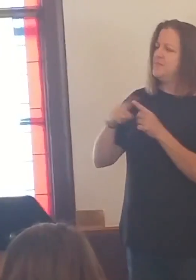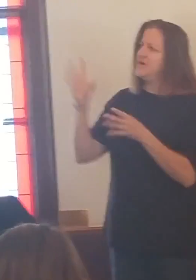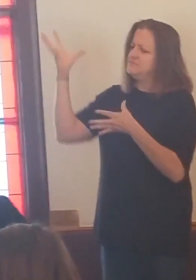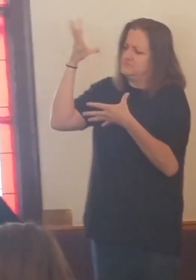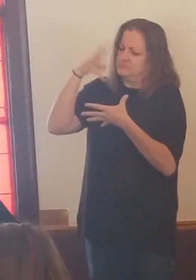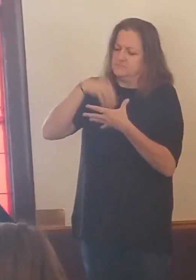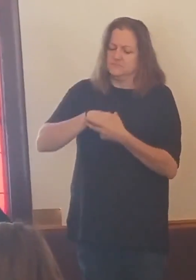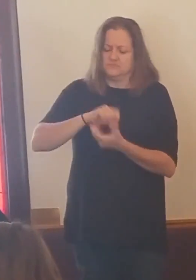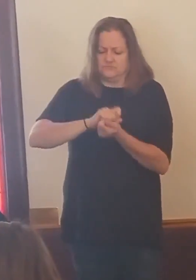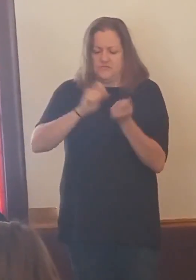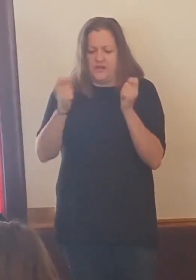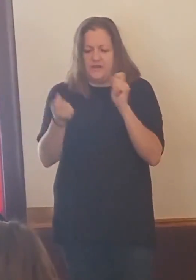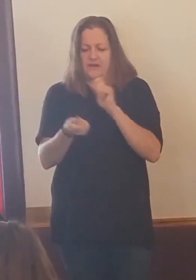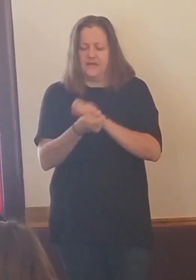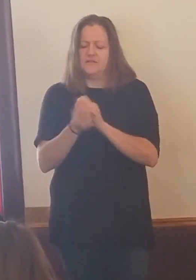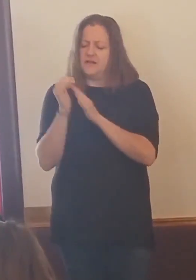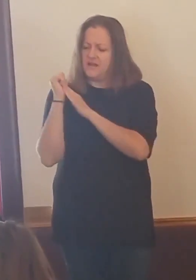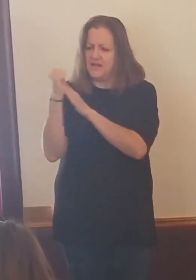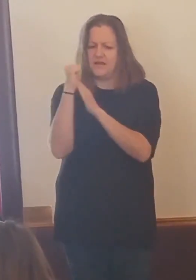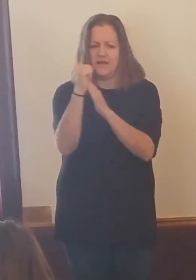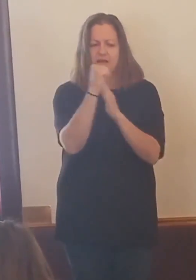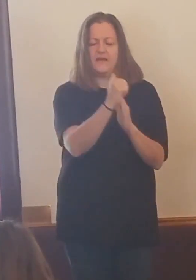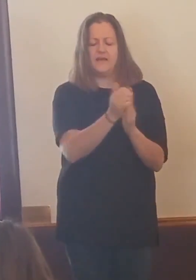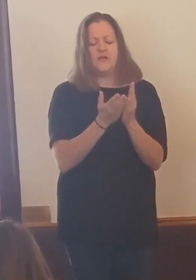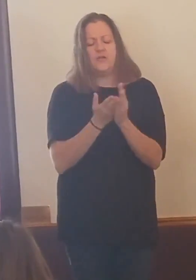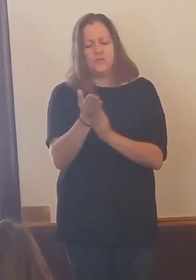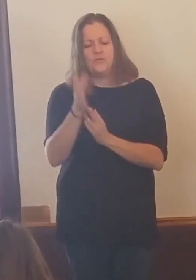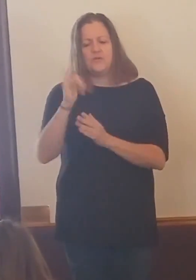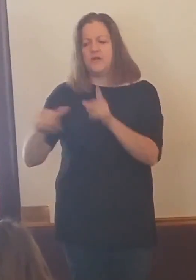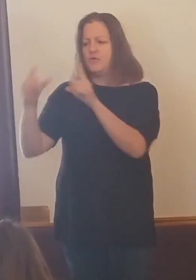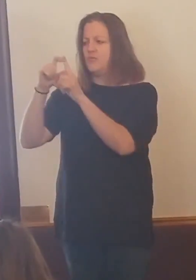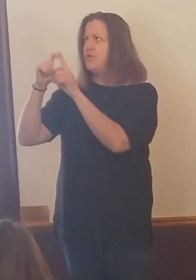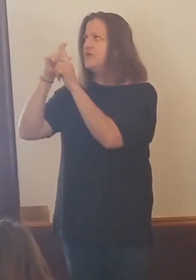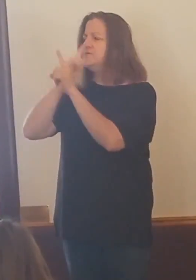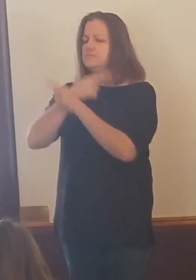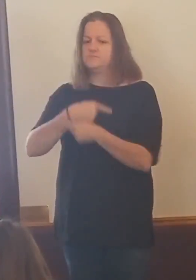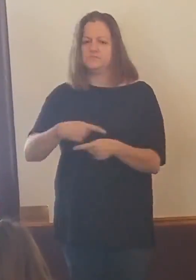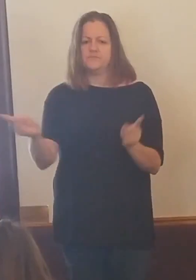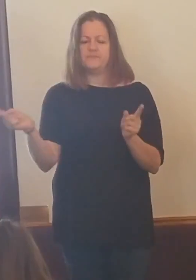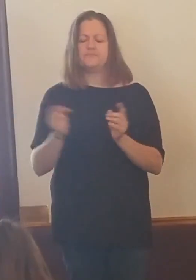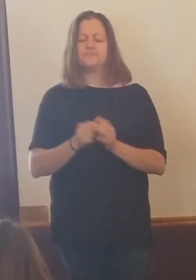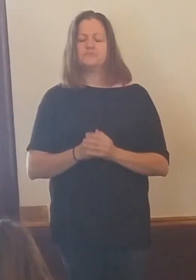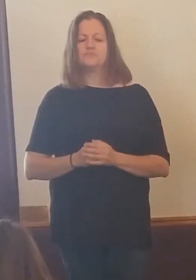and transform and help guide us through these words spoken here this morning.